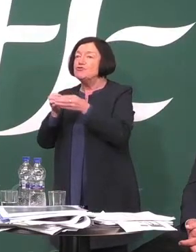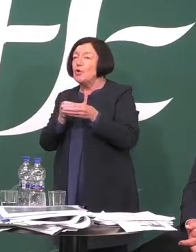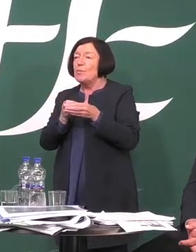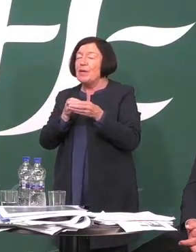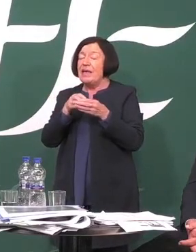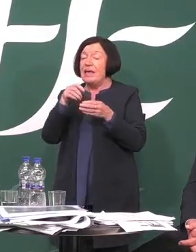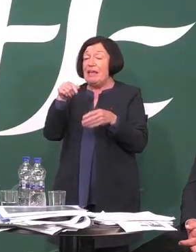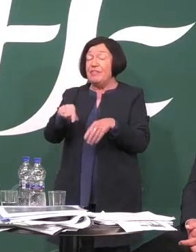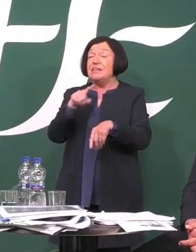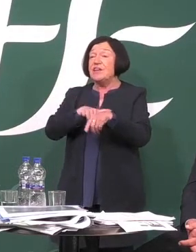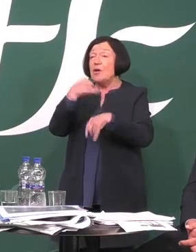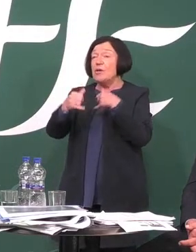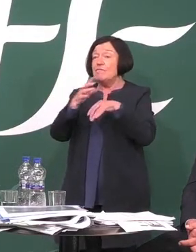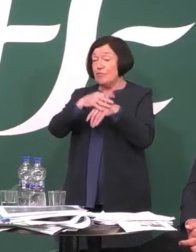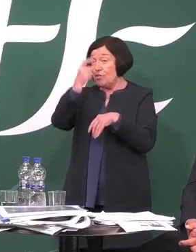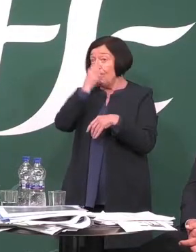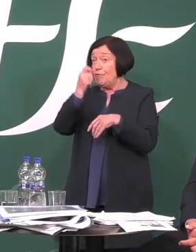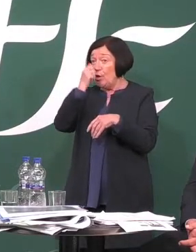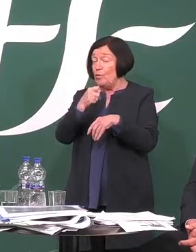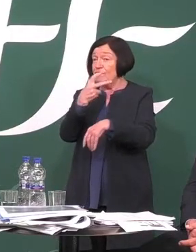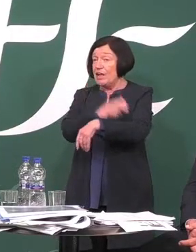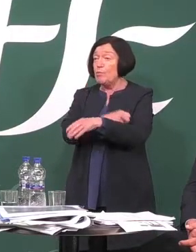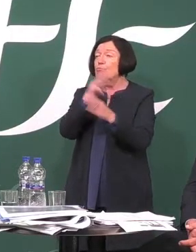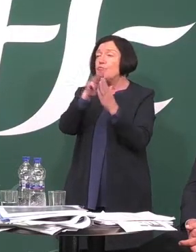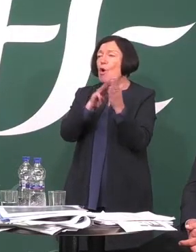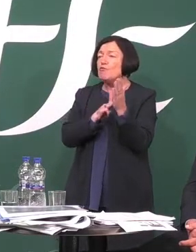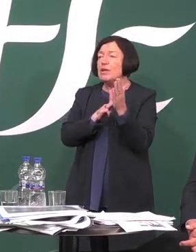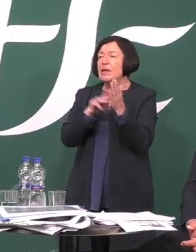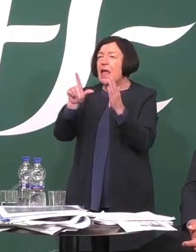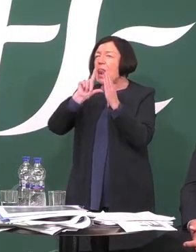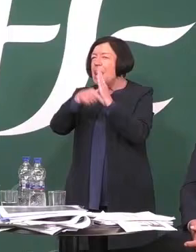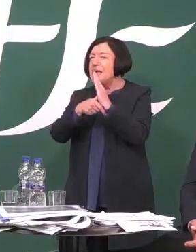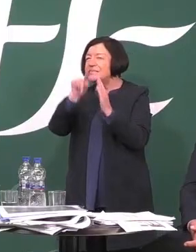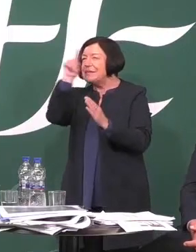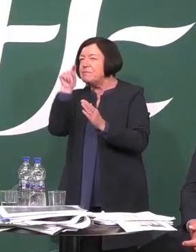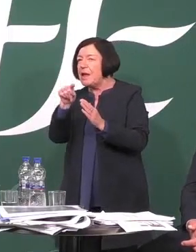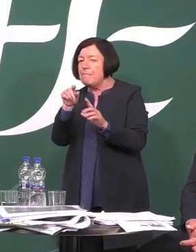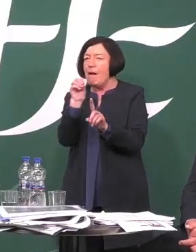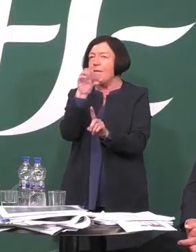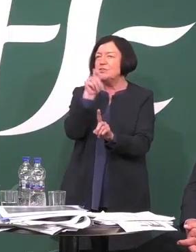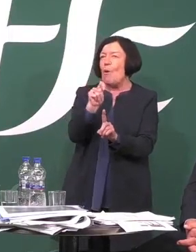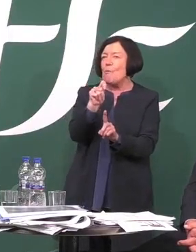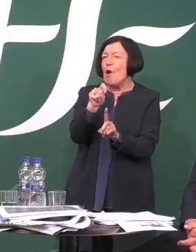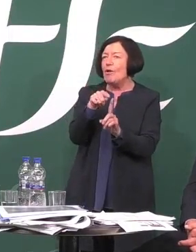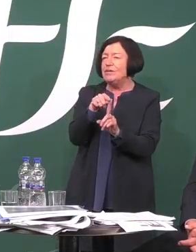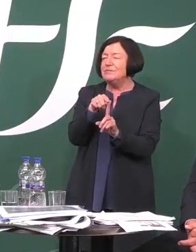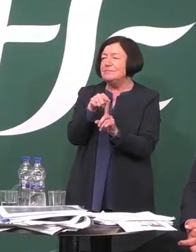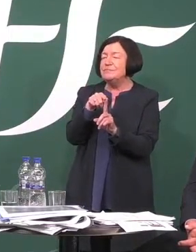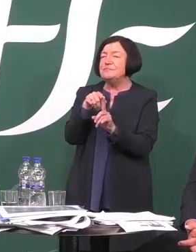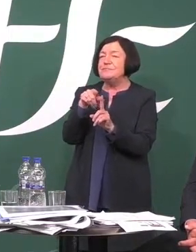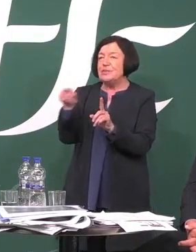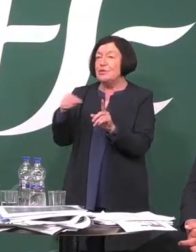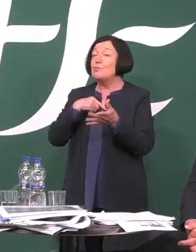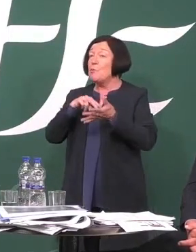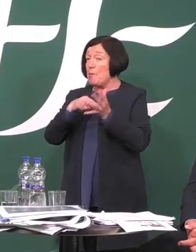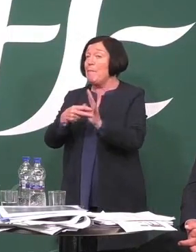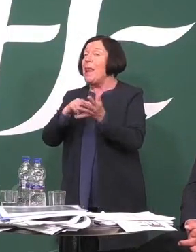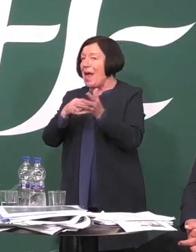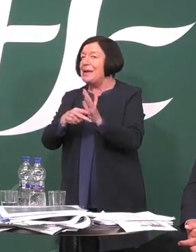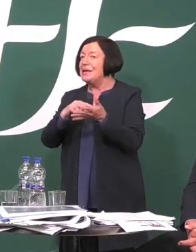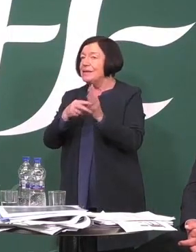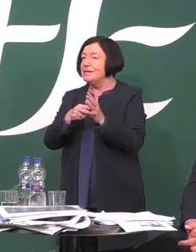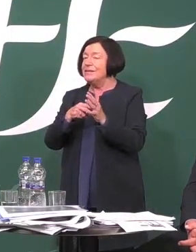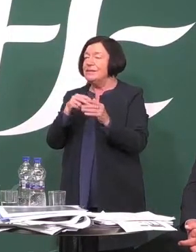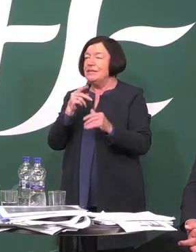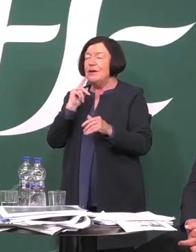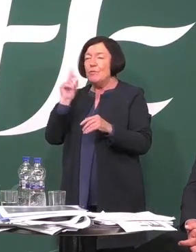of the year where our flu vaccination programme usually begins, late September, October. So that's what we're planning towards till we receive